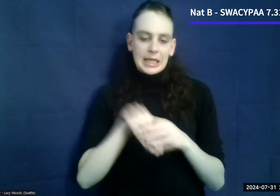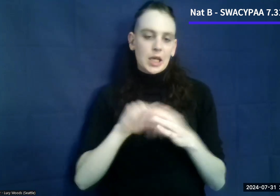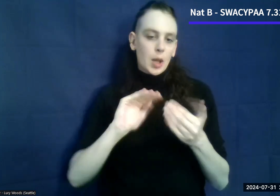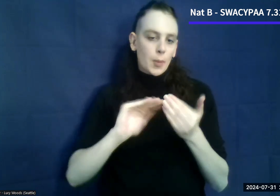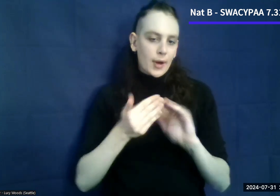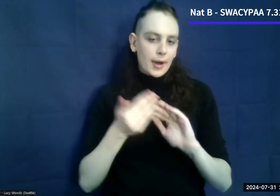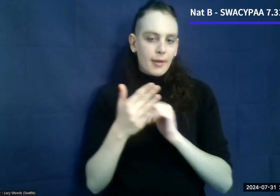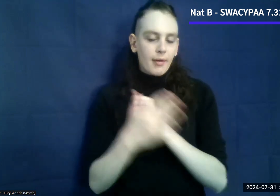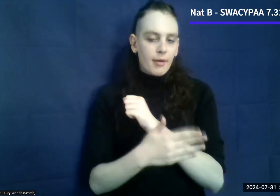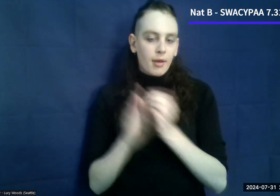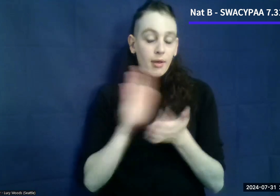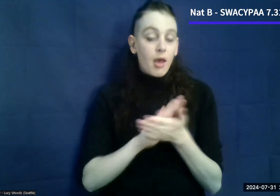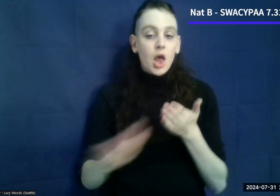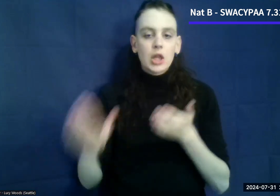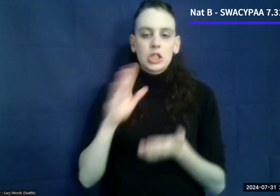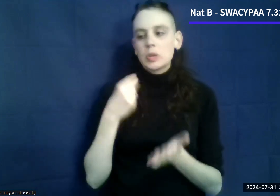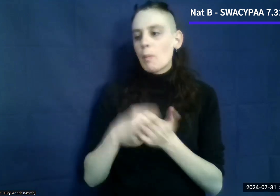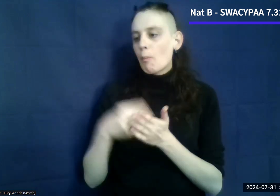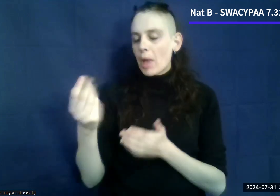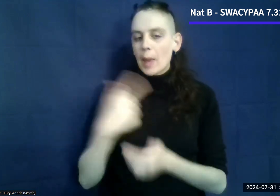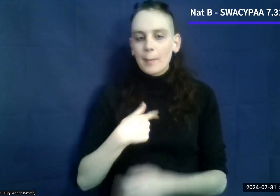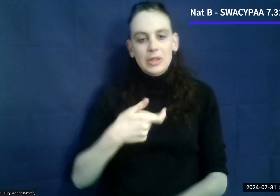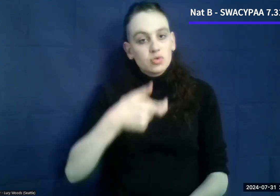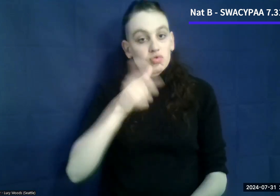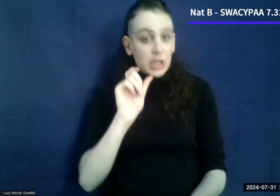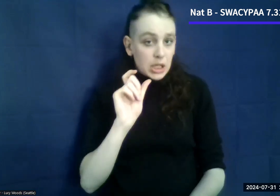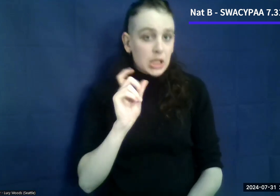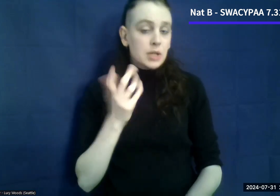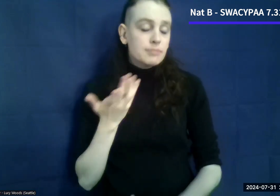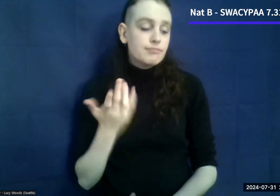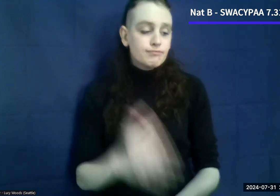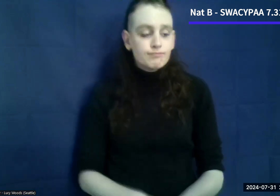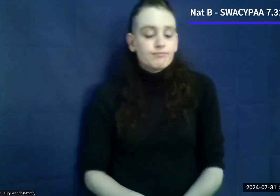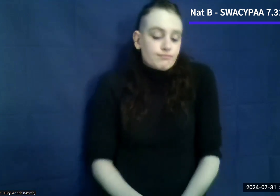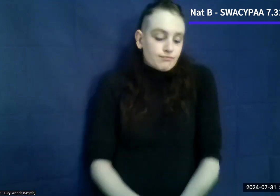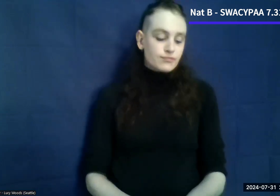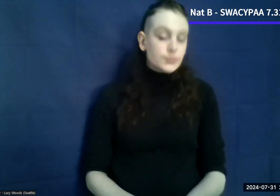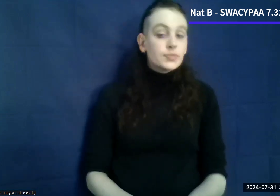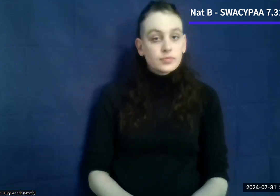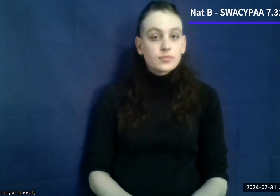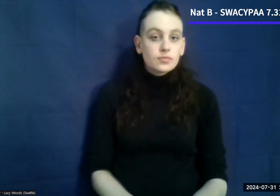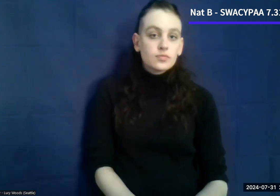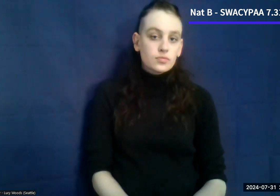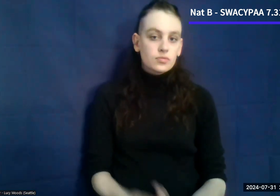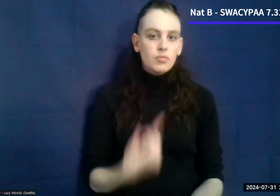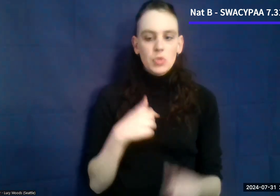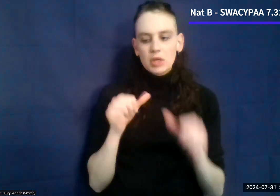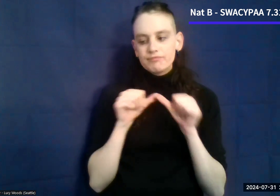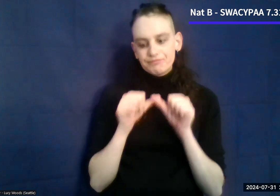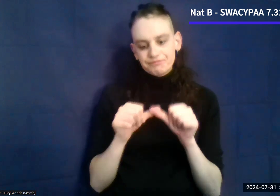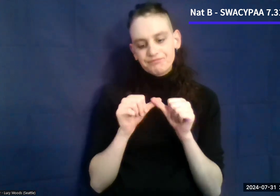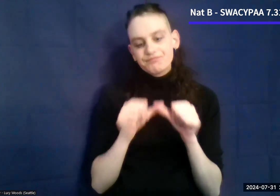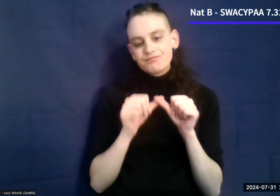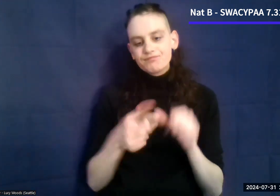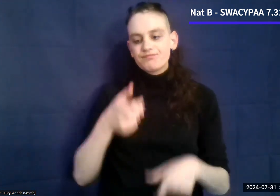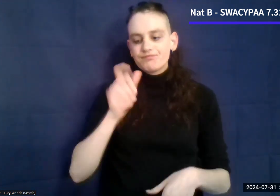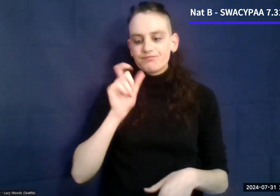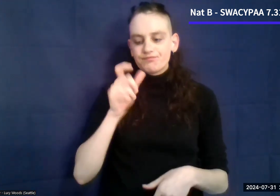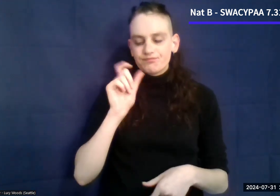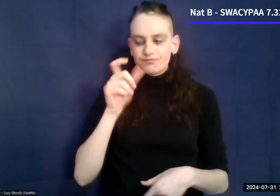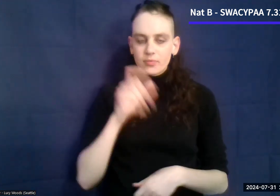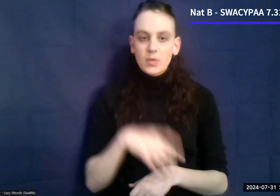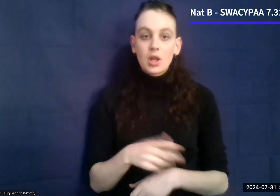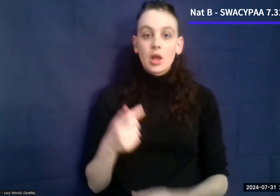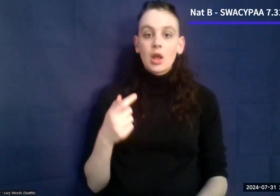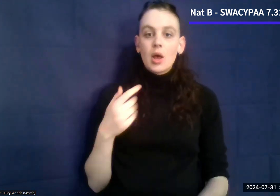and, you know, um, that's what I did. And I just kept going that way. And then I had a boyfriend who was older